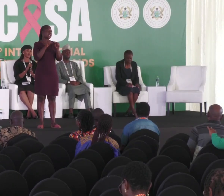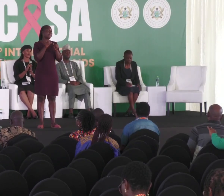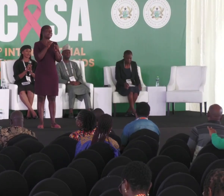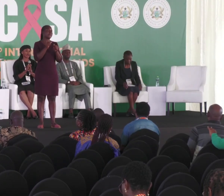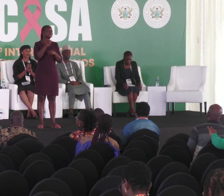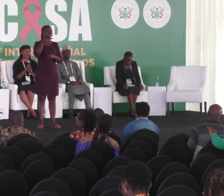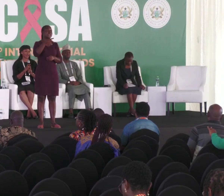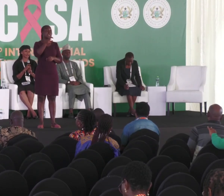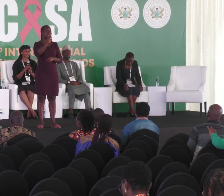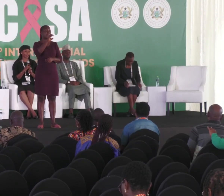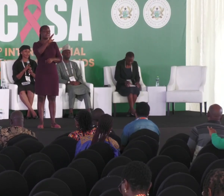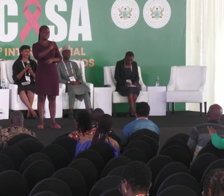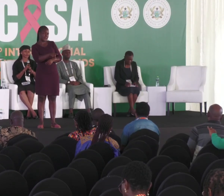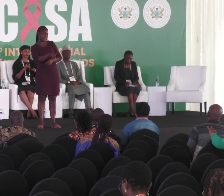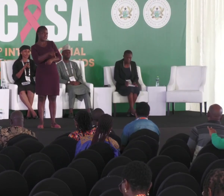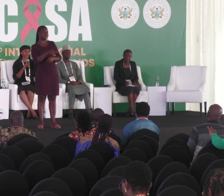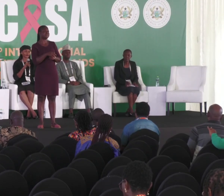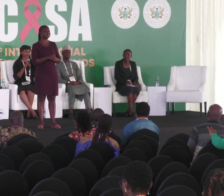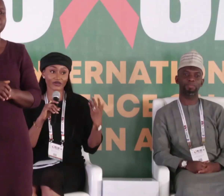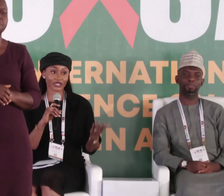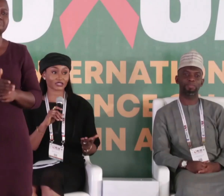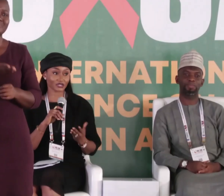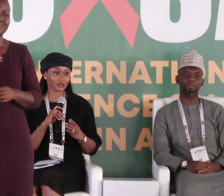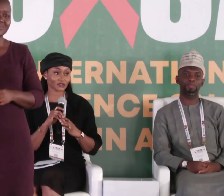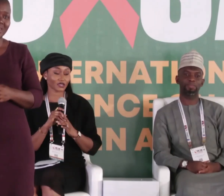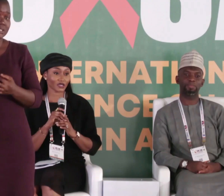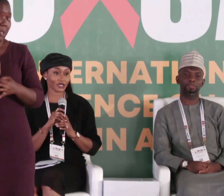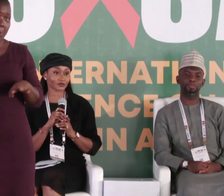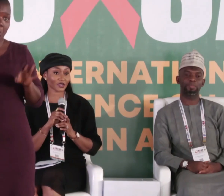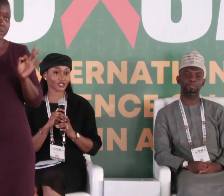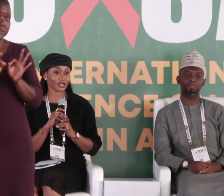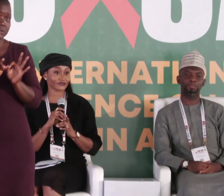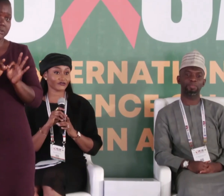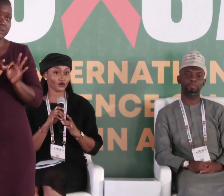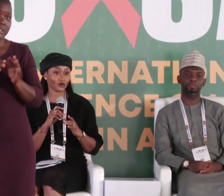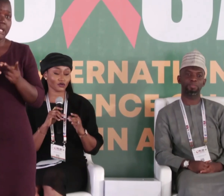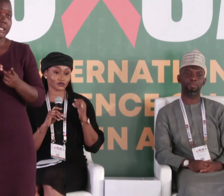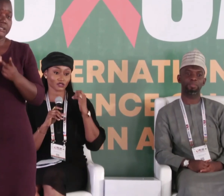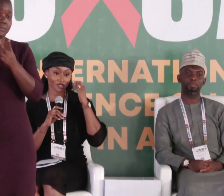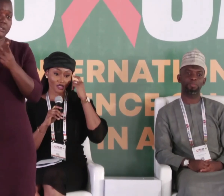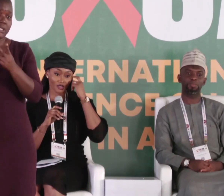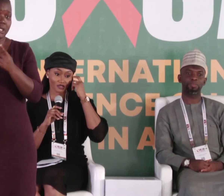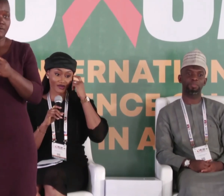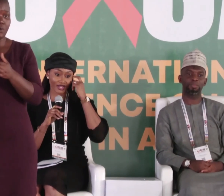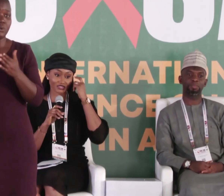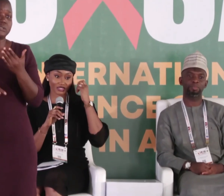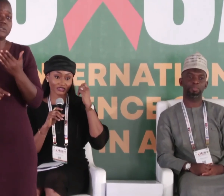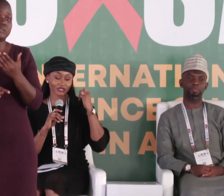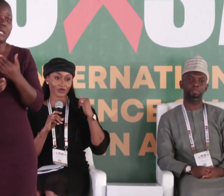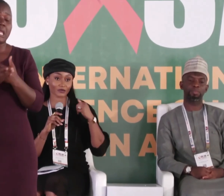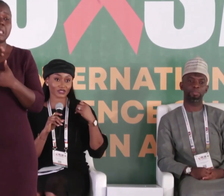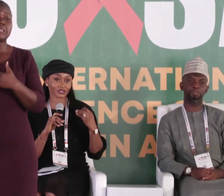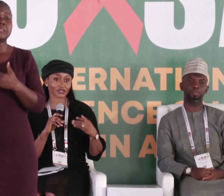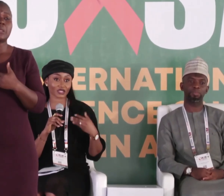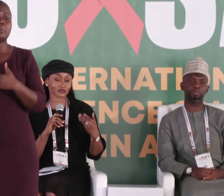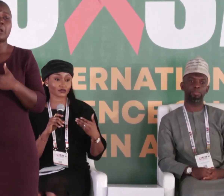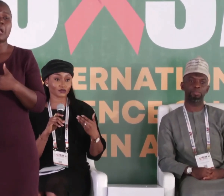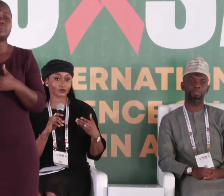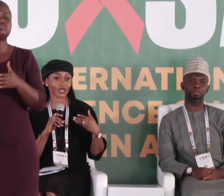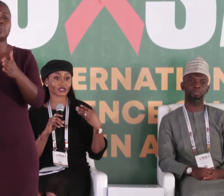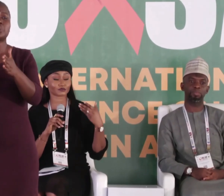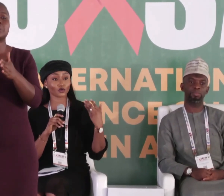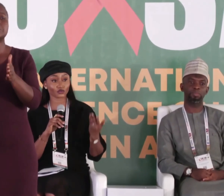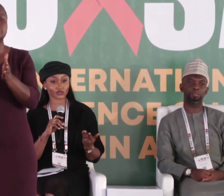anymore. And it's really vital, especially for, there are instances where persons get to